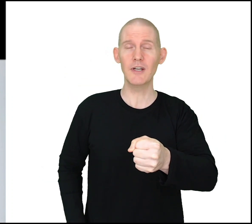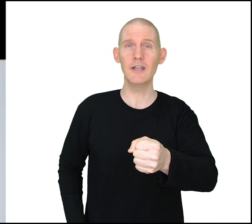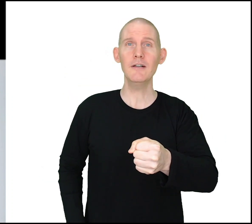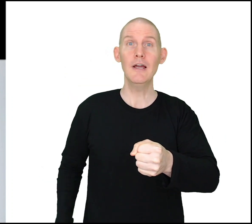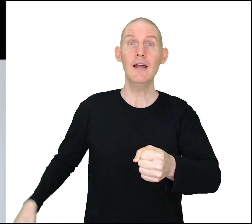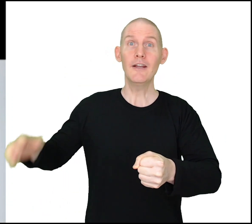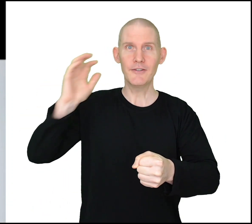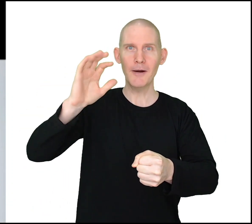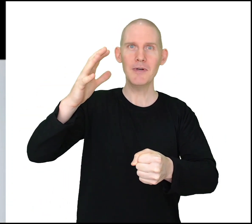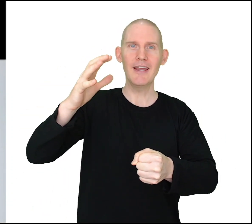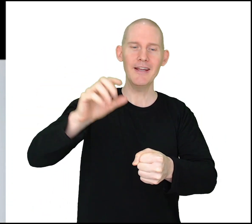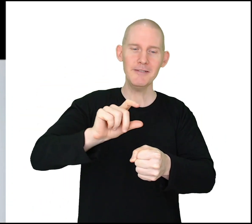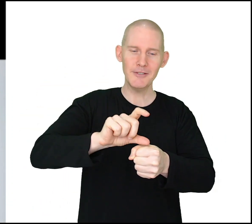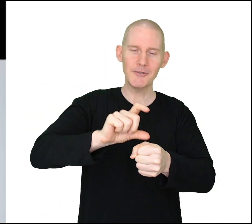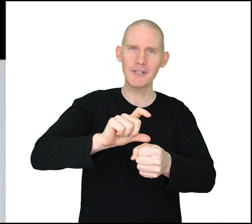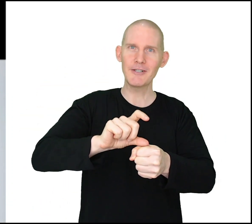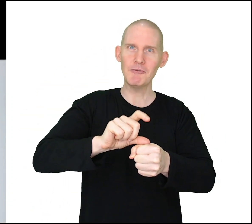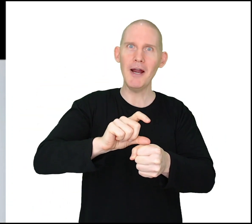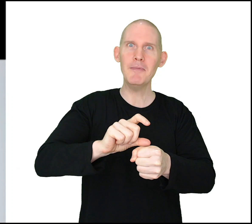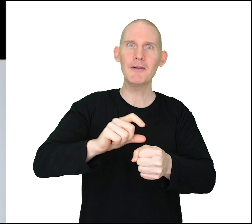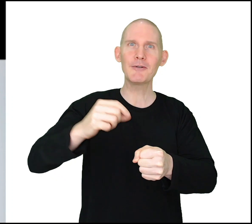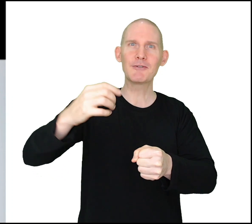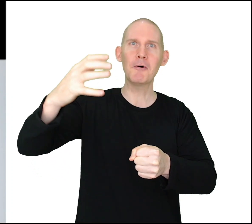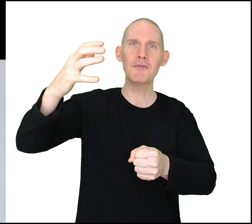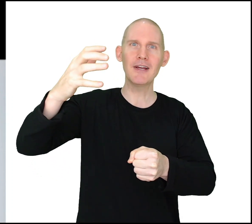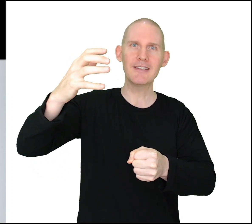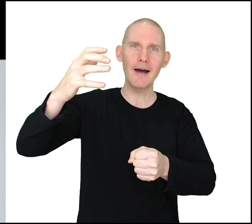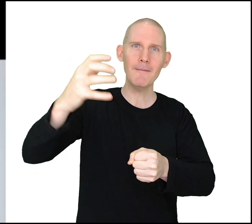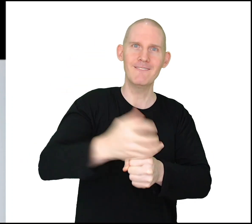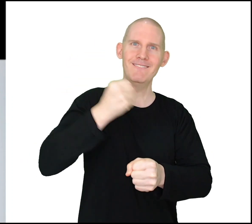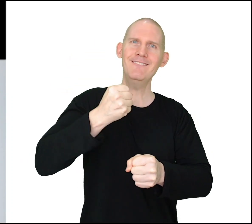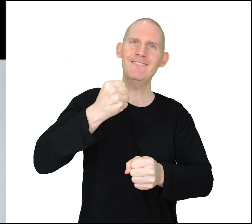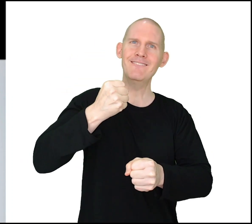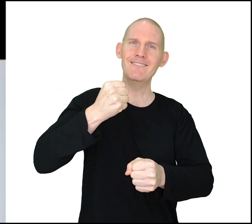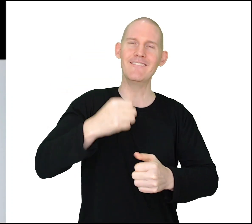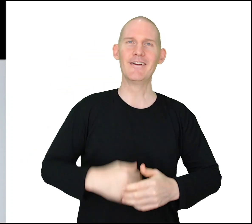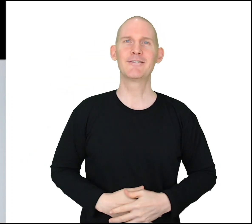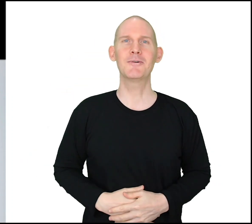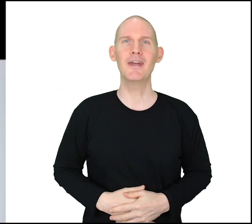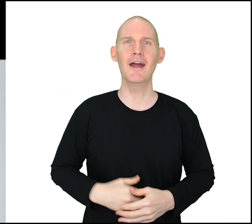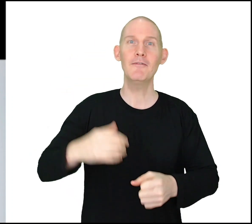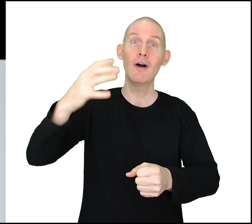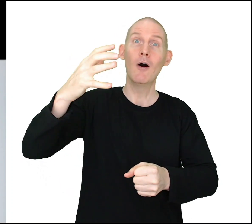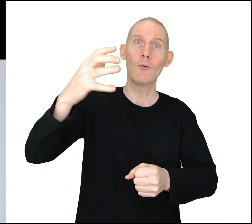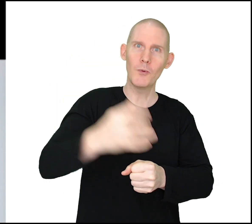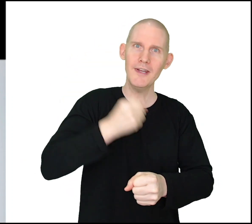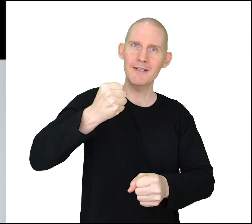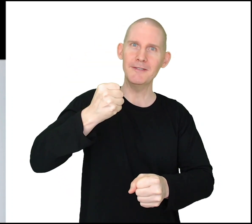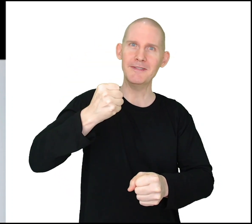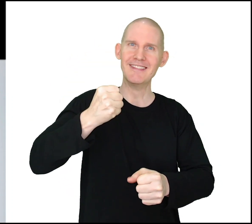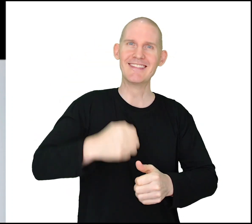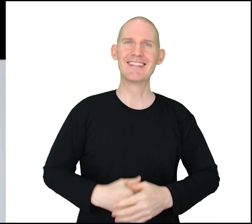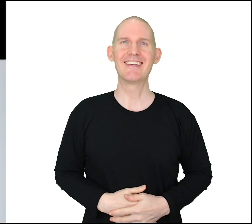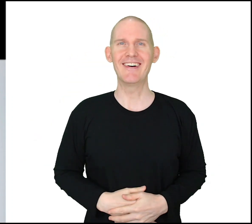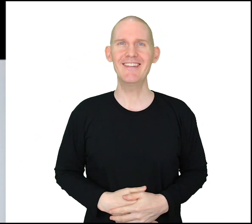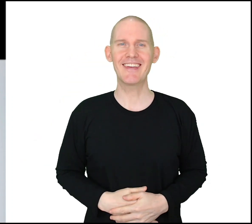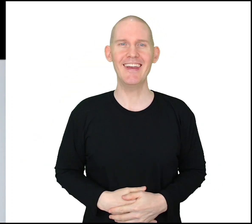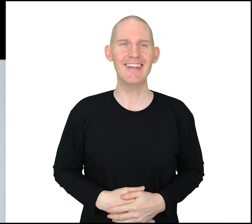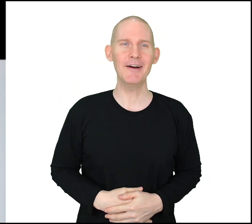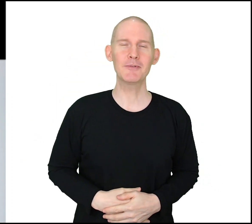here. Dominant hand, you're going to grab that little trophy on top. So we have win. Okay, that was the